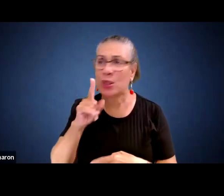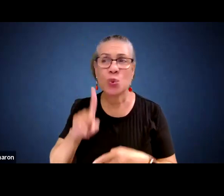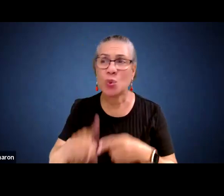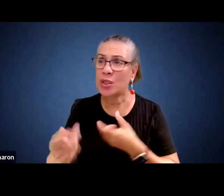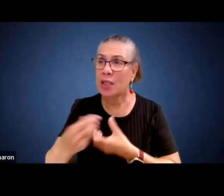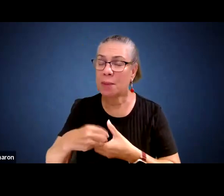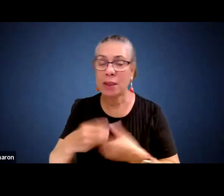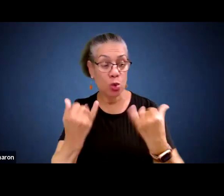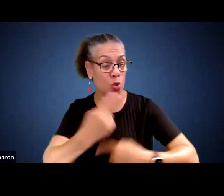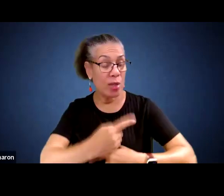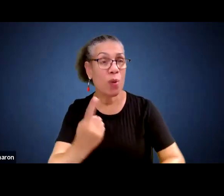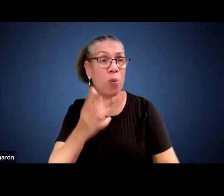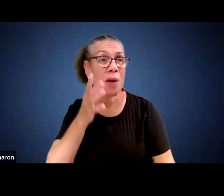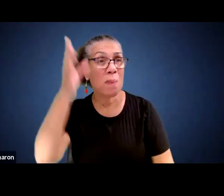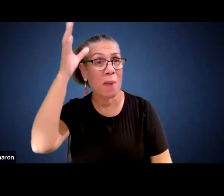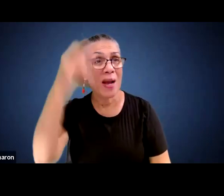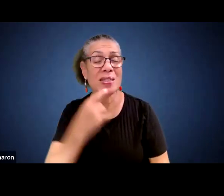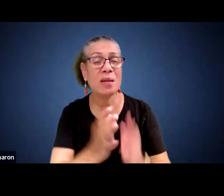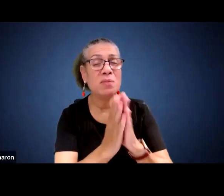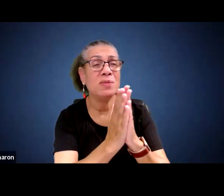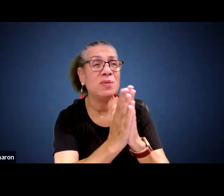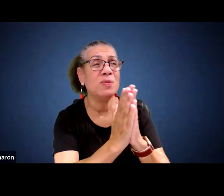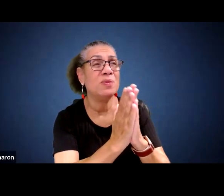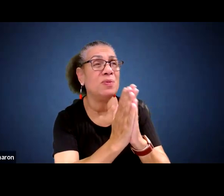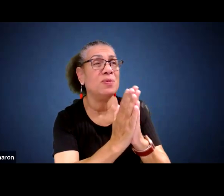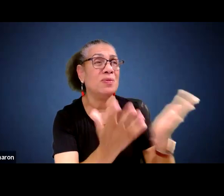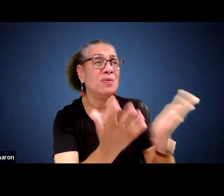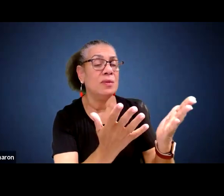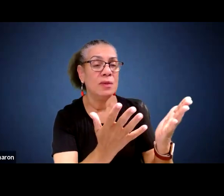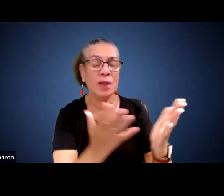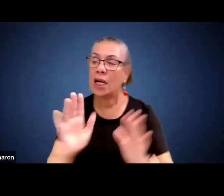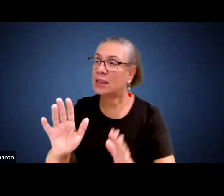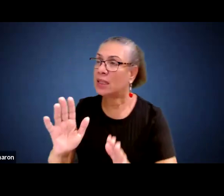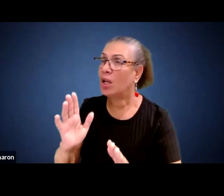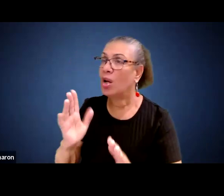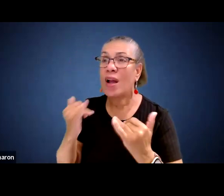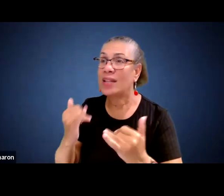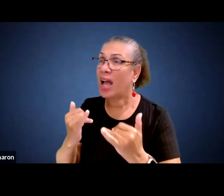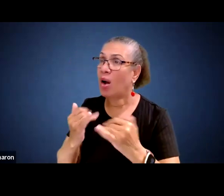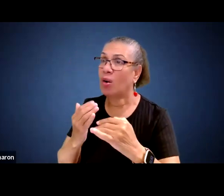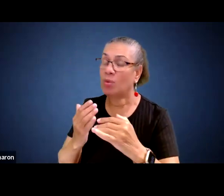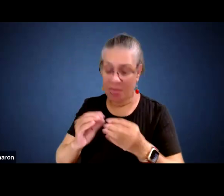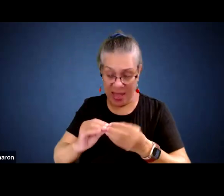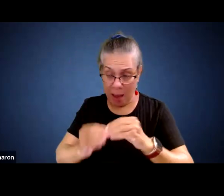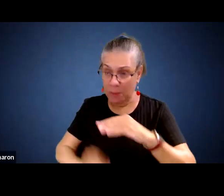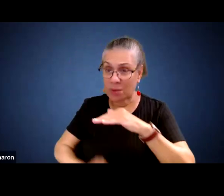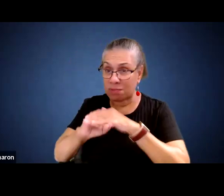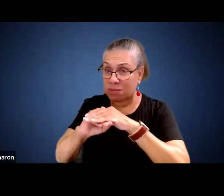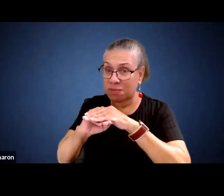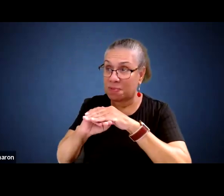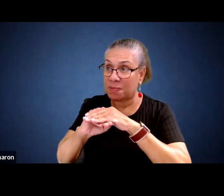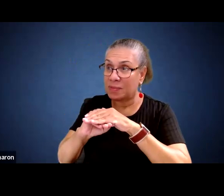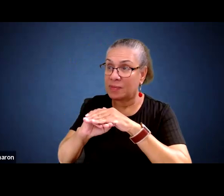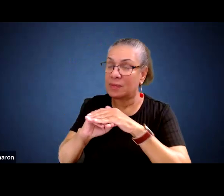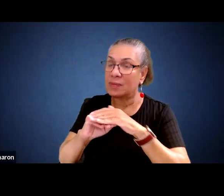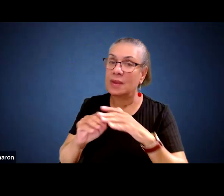parent today said, please. I said, we're over our number right now. But, you